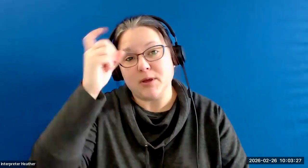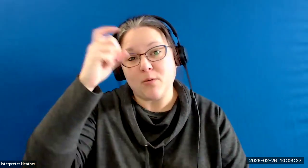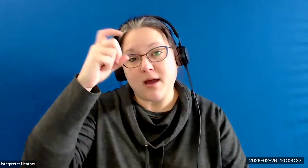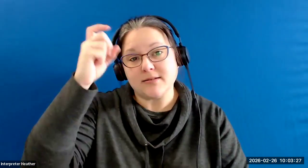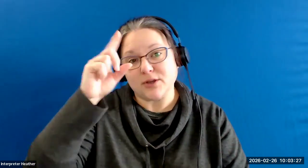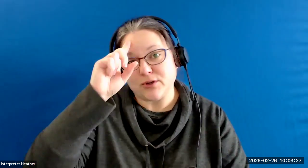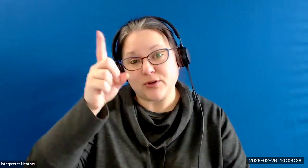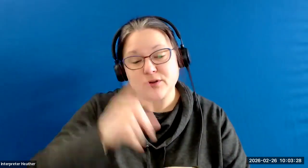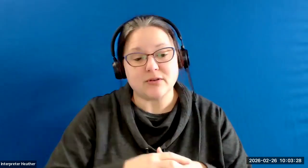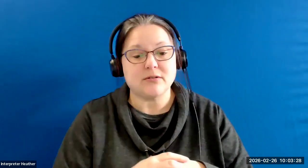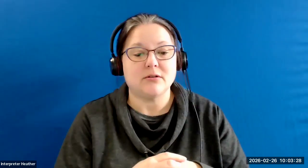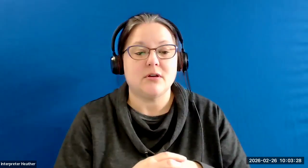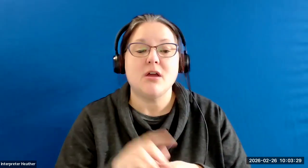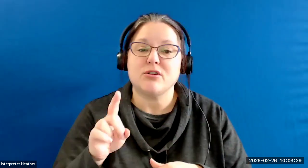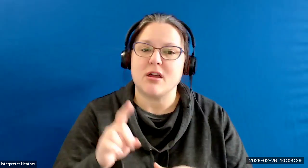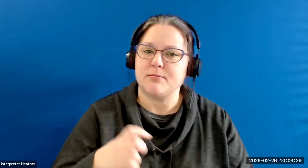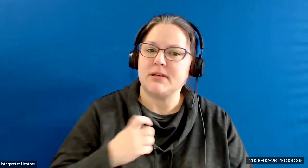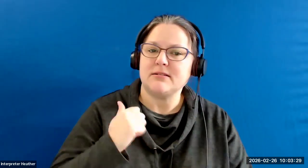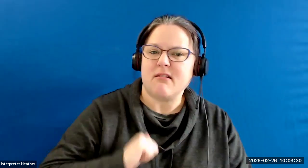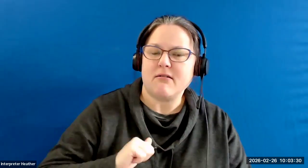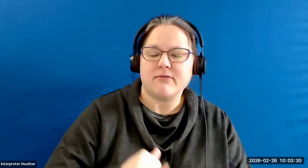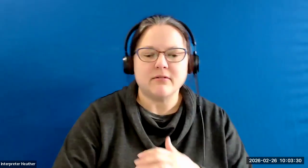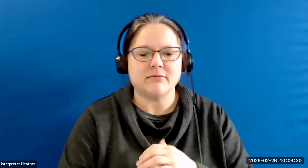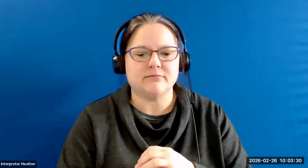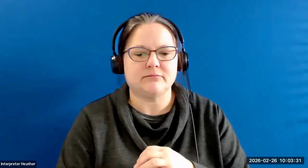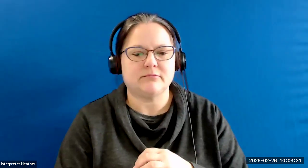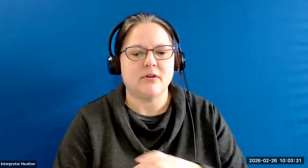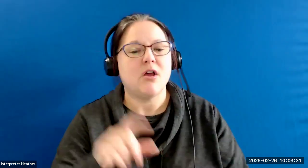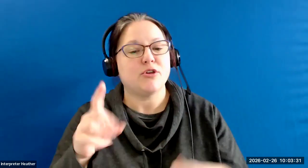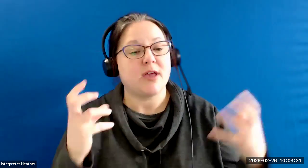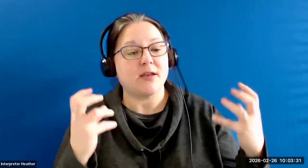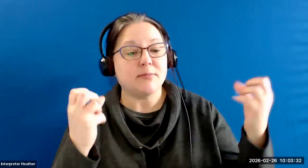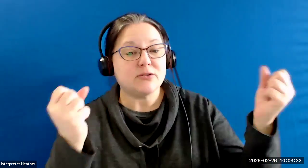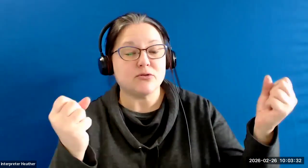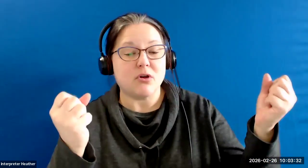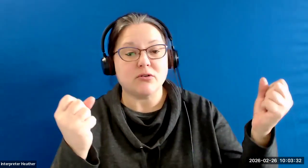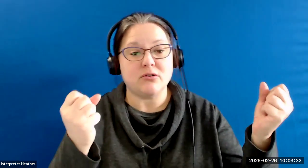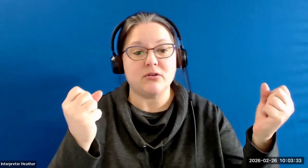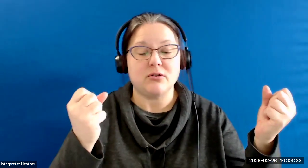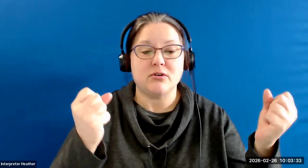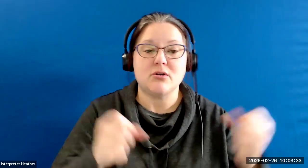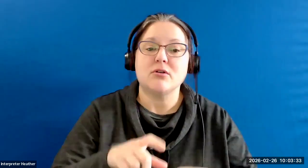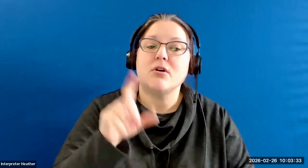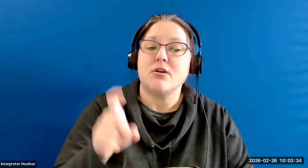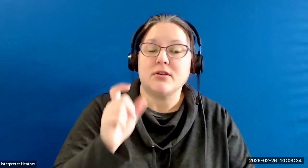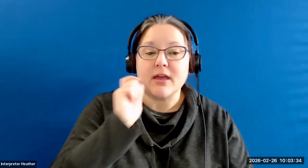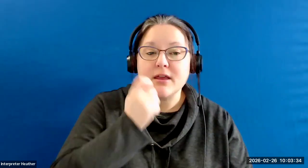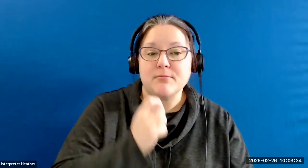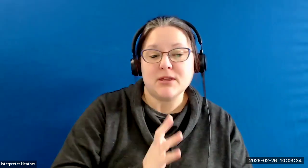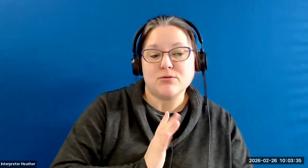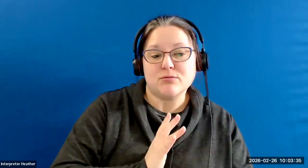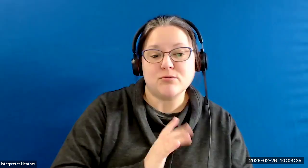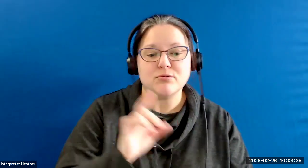be wiser. You gotta be hard, you gotta be tough, you gotta be stronger. You gotta